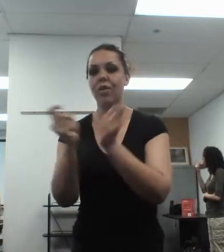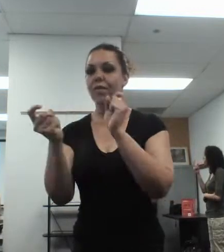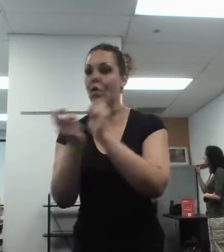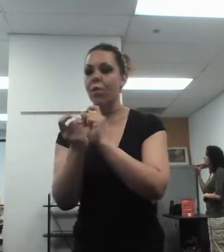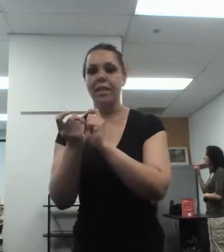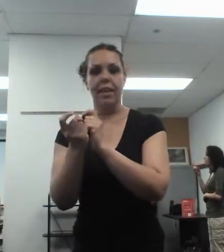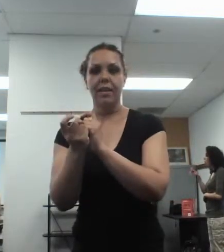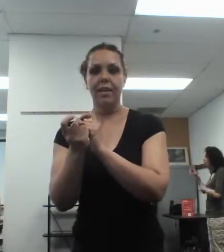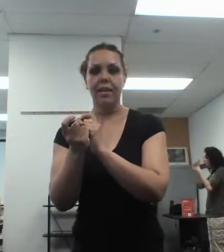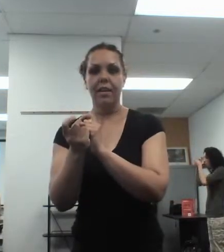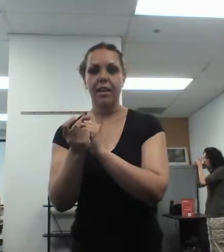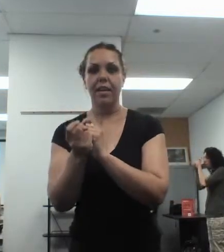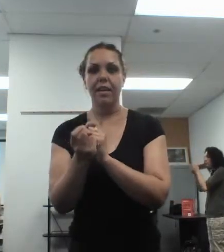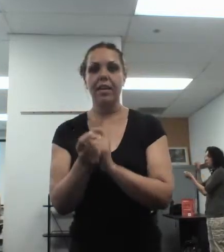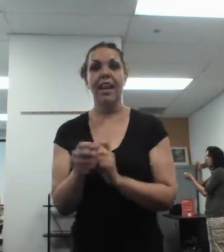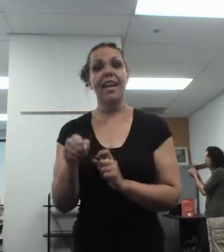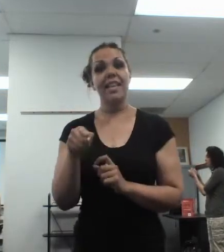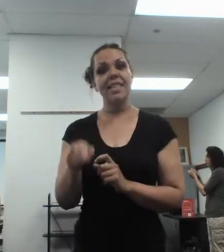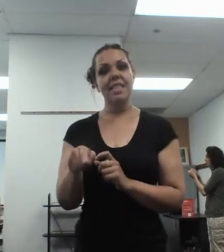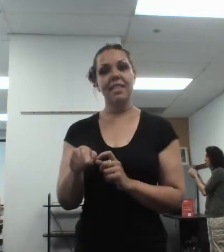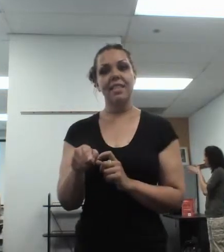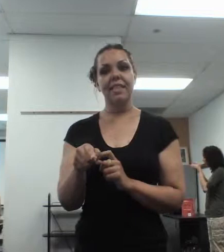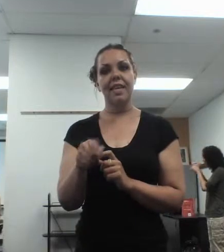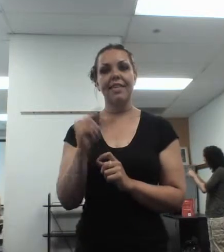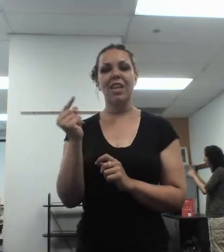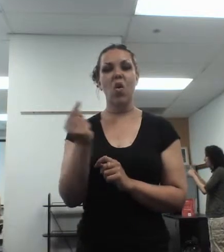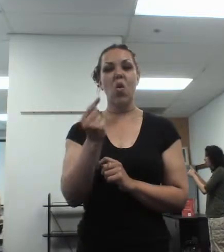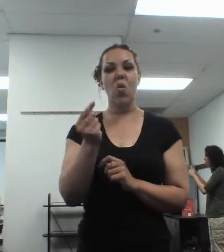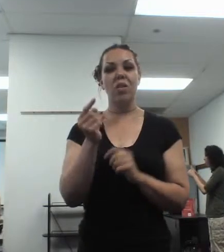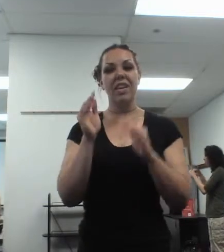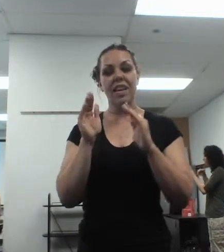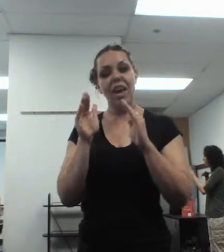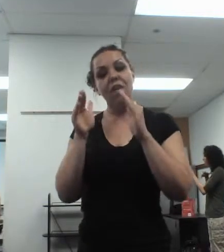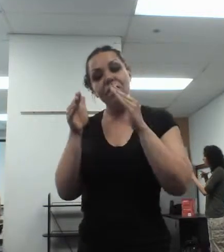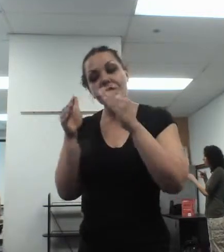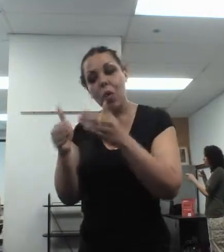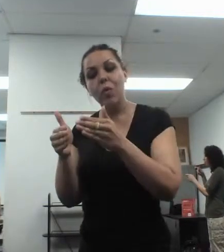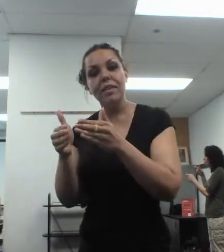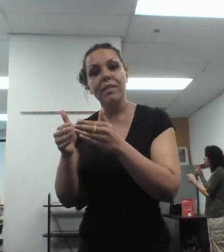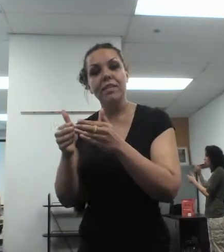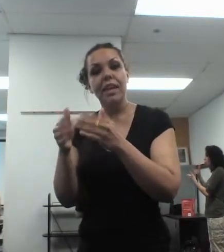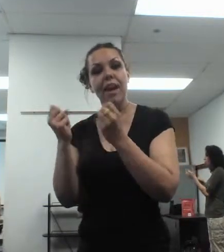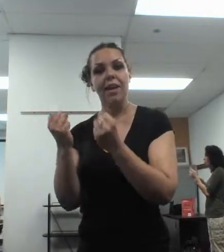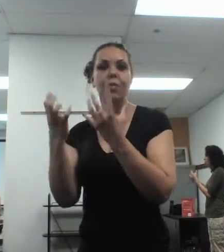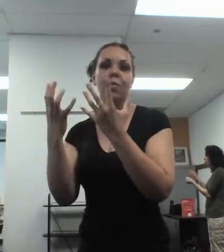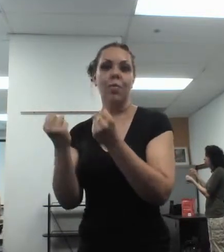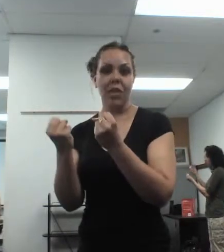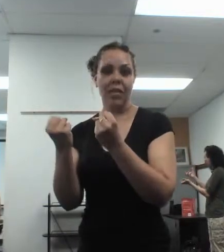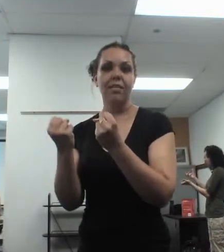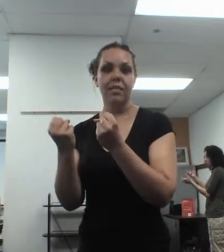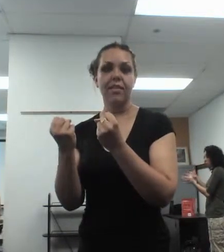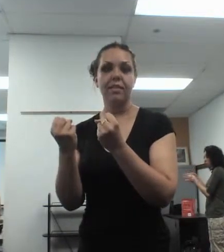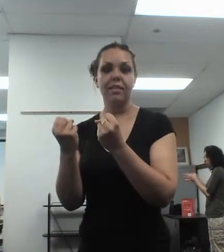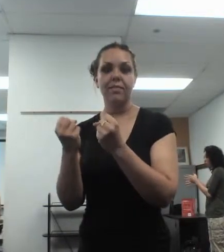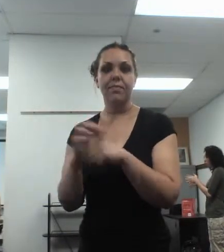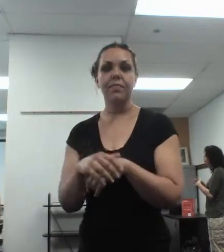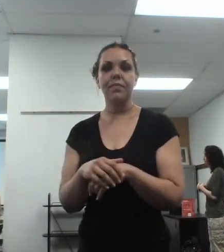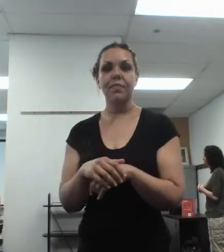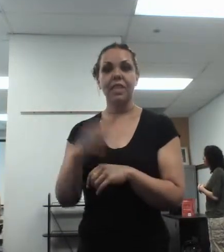is strictly looking at the product that you put out as an interpreter, whether it be this way